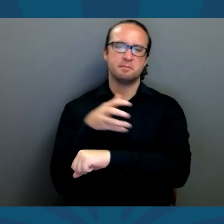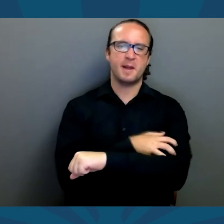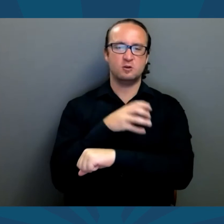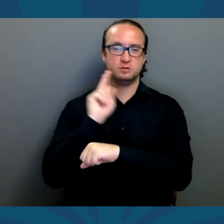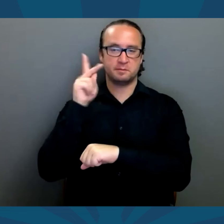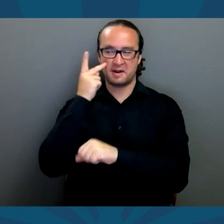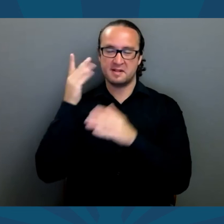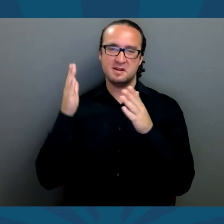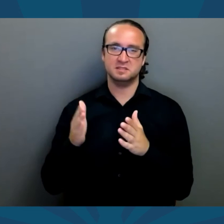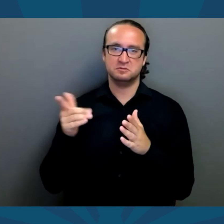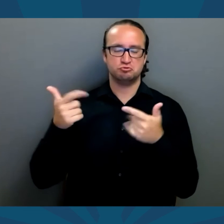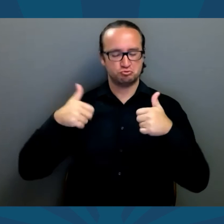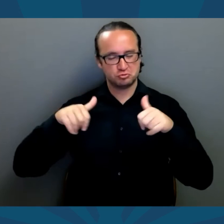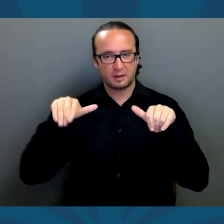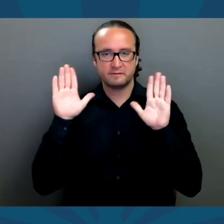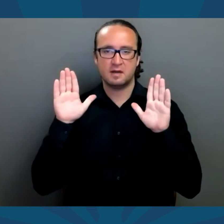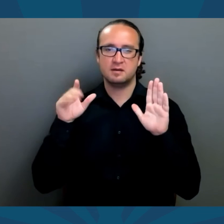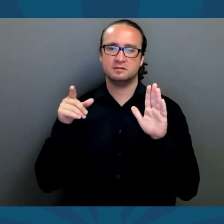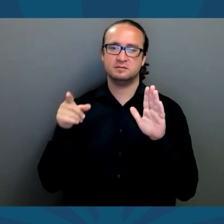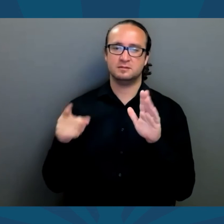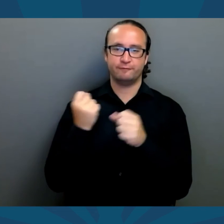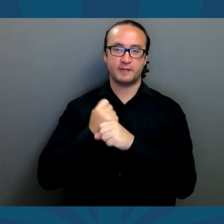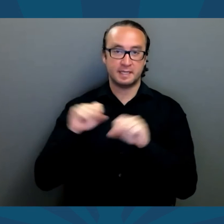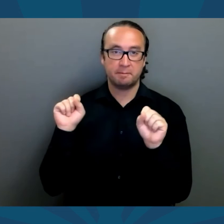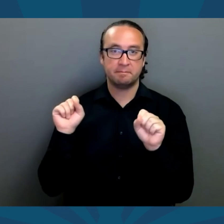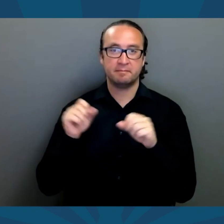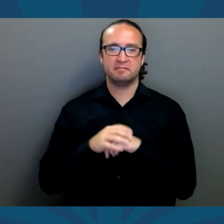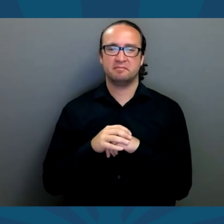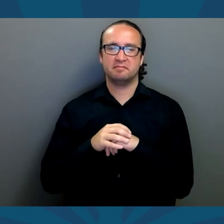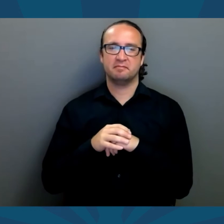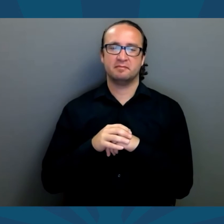power-hungry politicians that sacrifice our freedom,